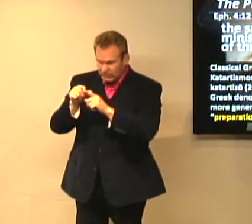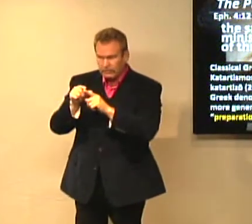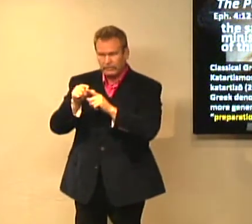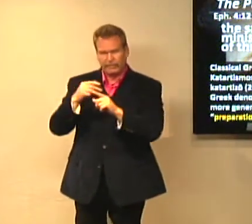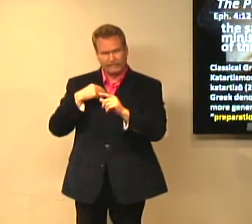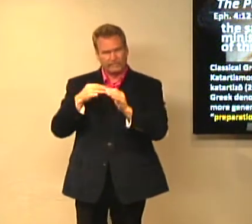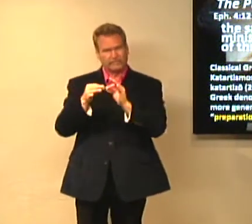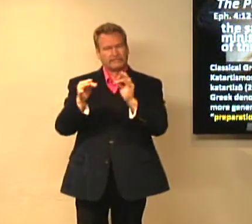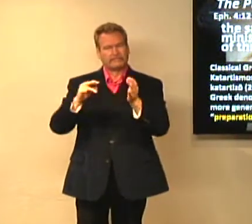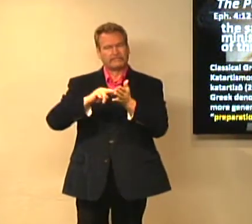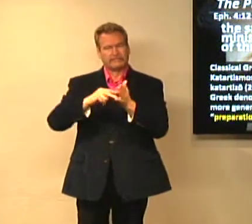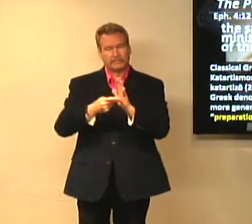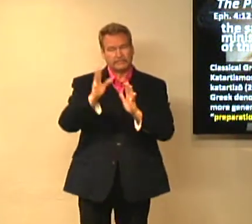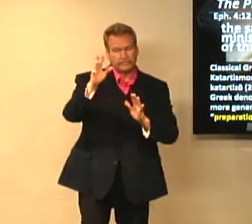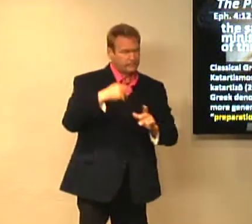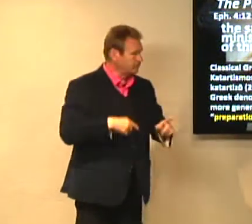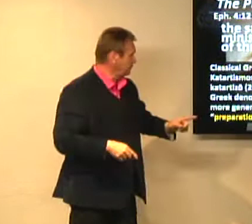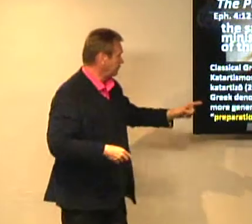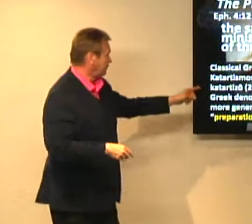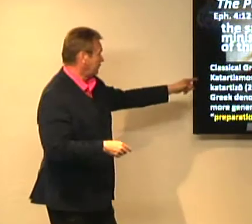The Greek word means,